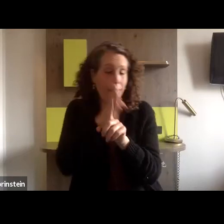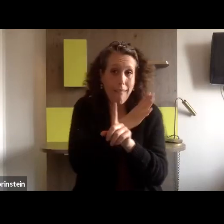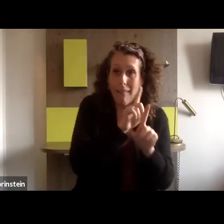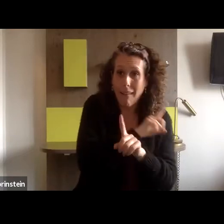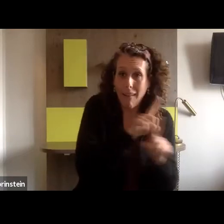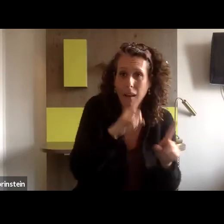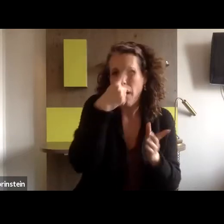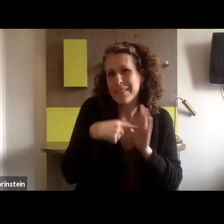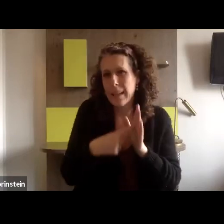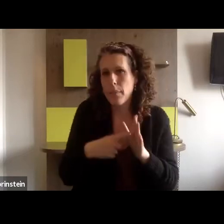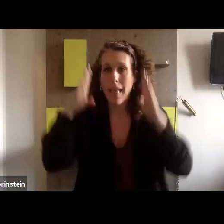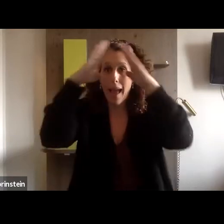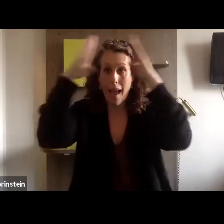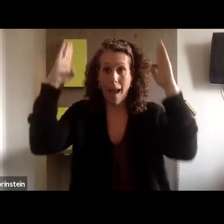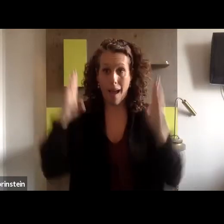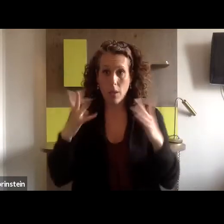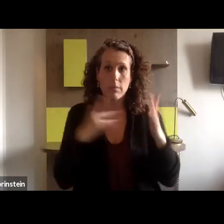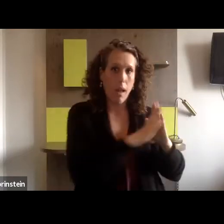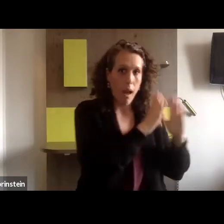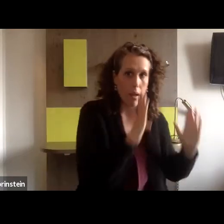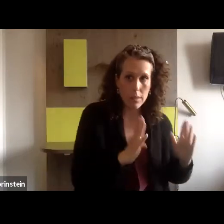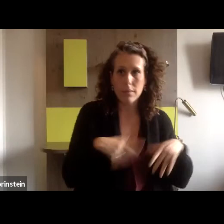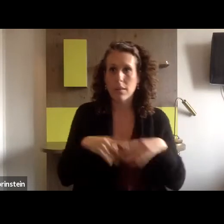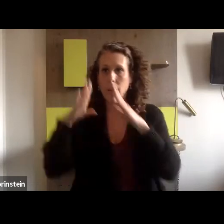car, yeah.